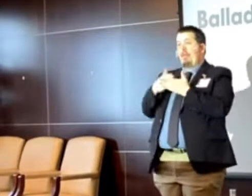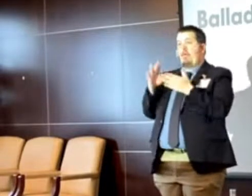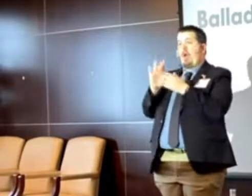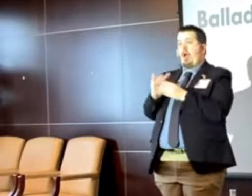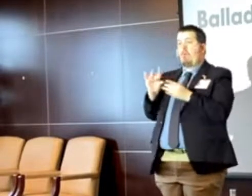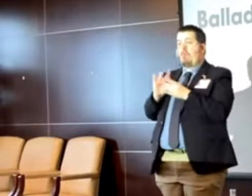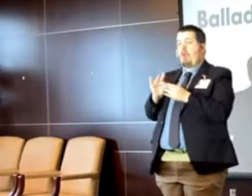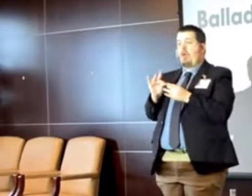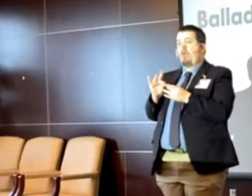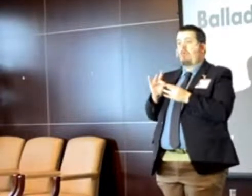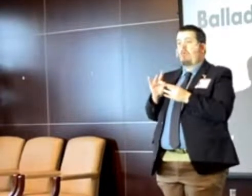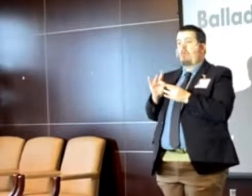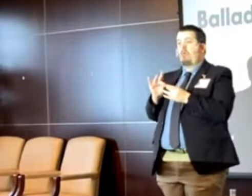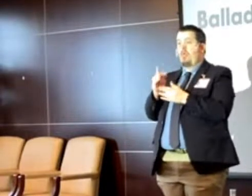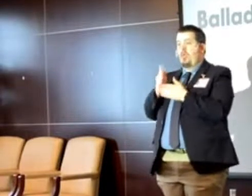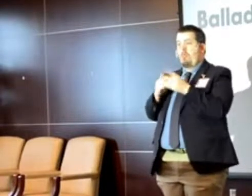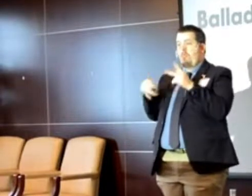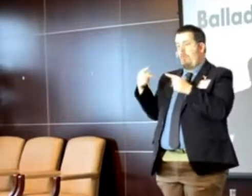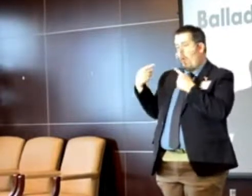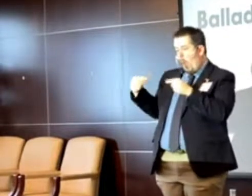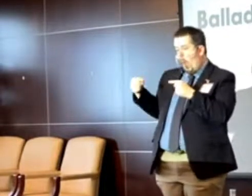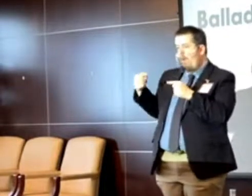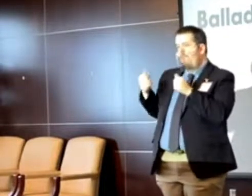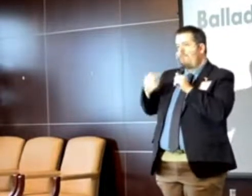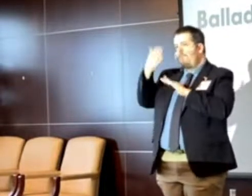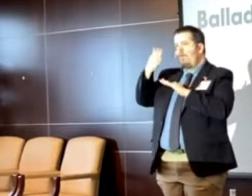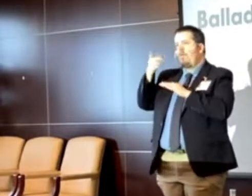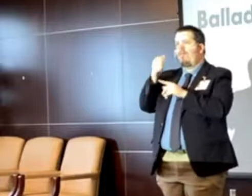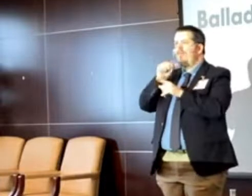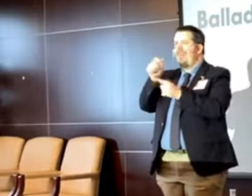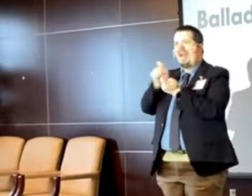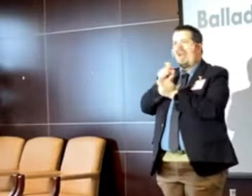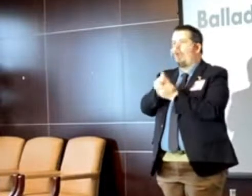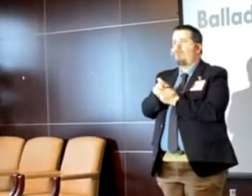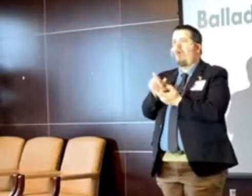made by some of the people arguing before the court that were not accurate.